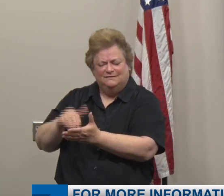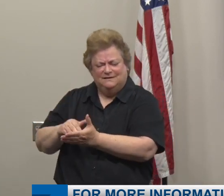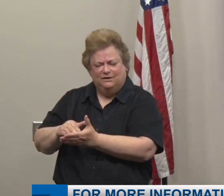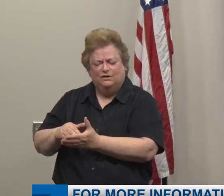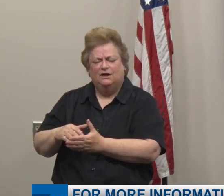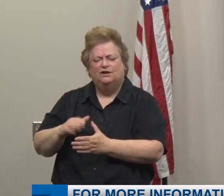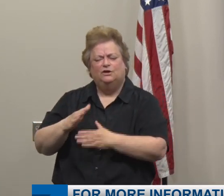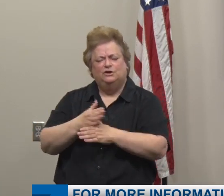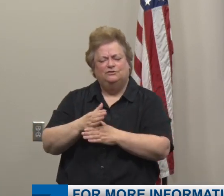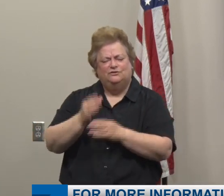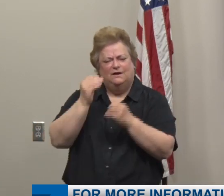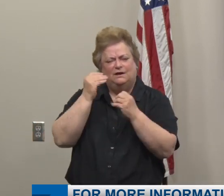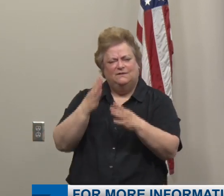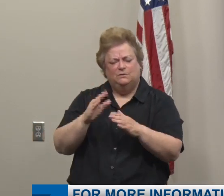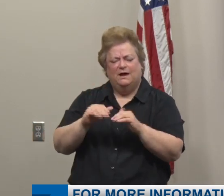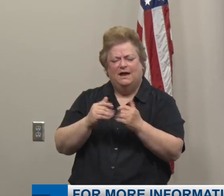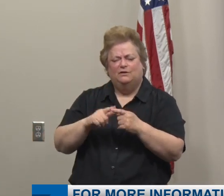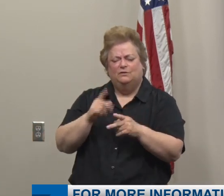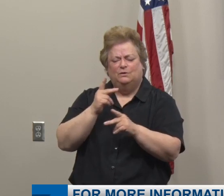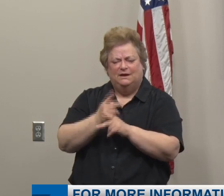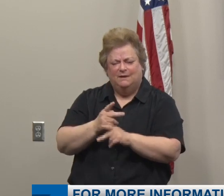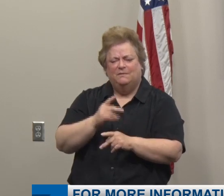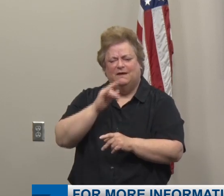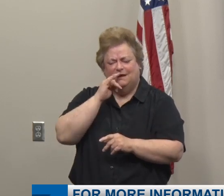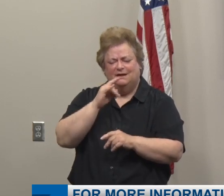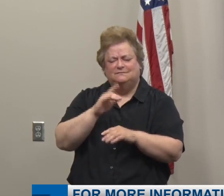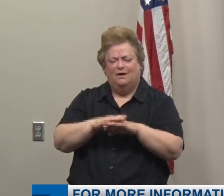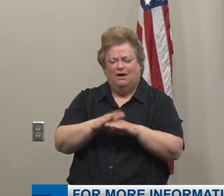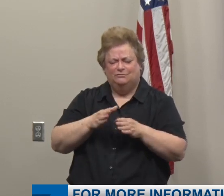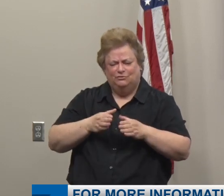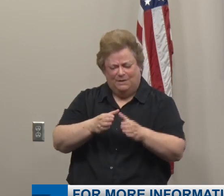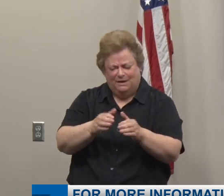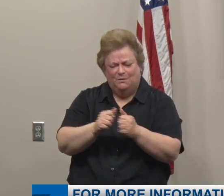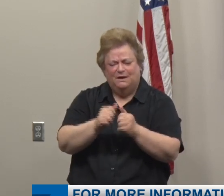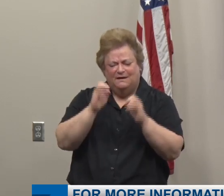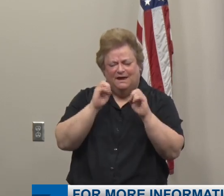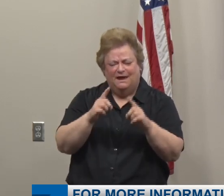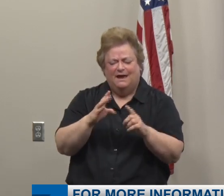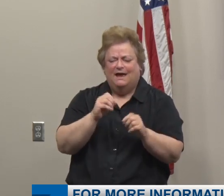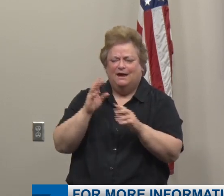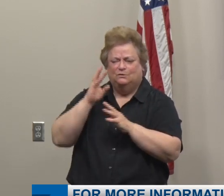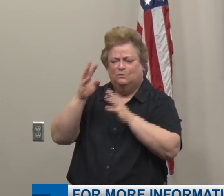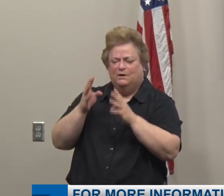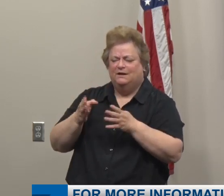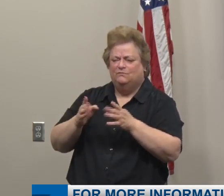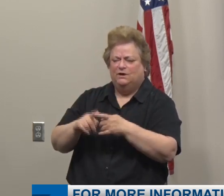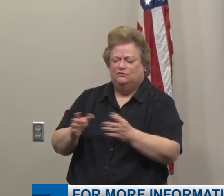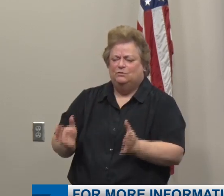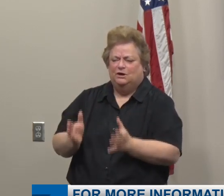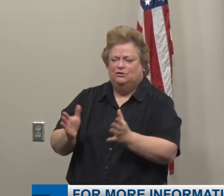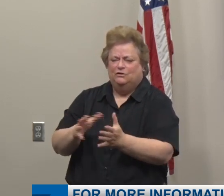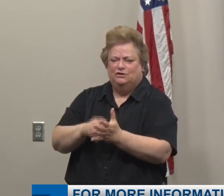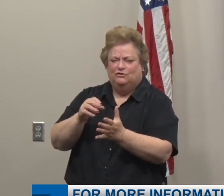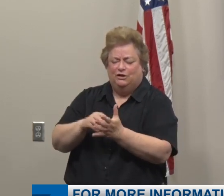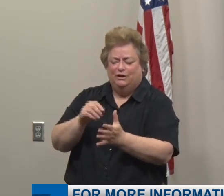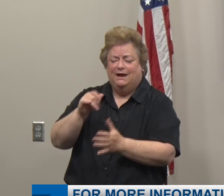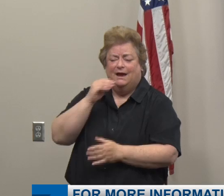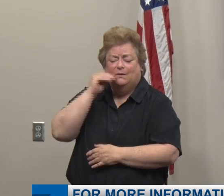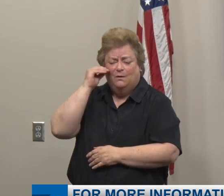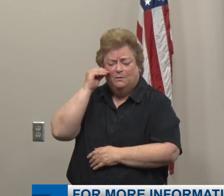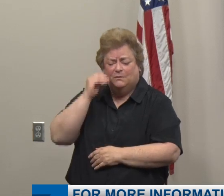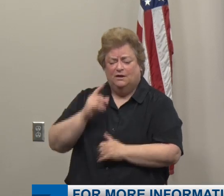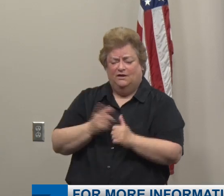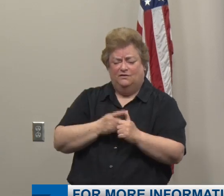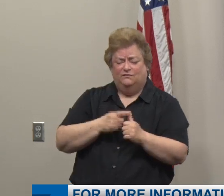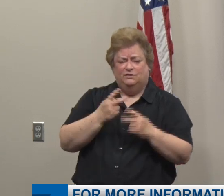about how you can keep kids on track with their education as well as some creative ways to encourage learning at home our first guest is